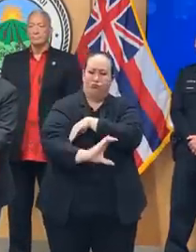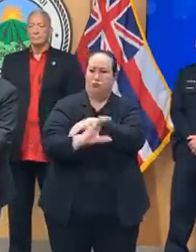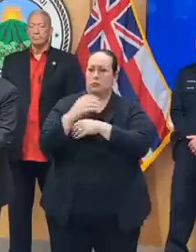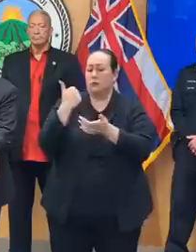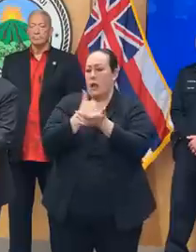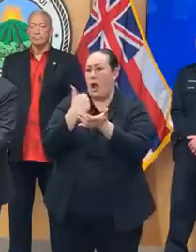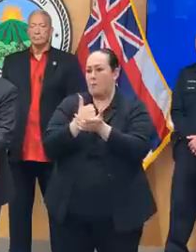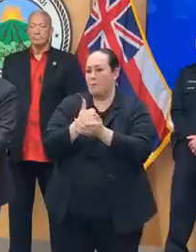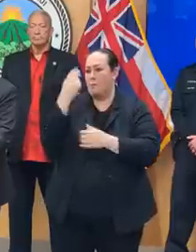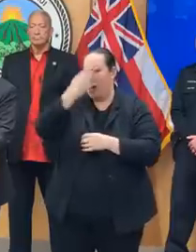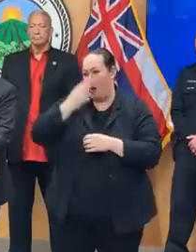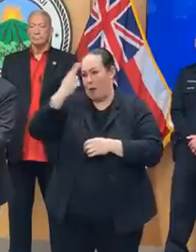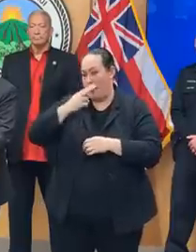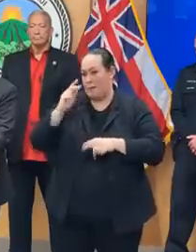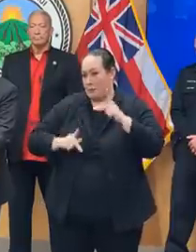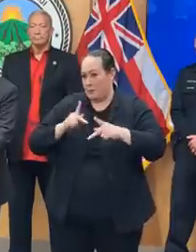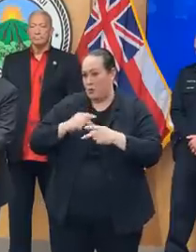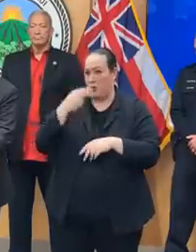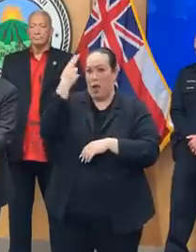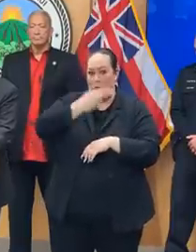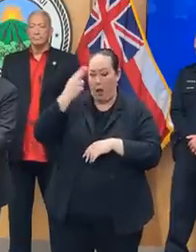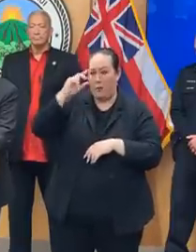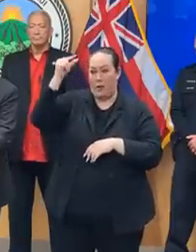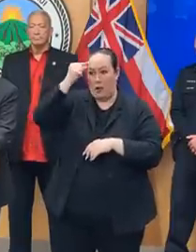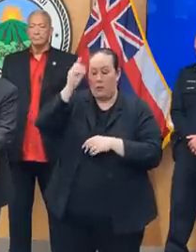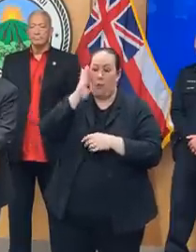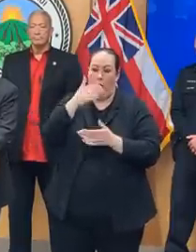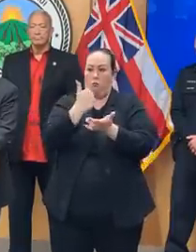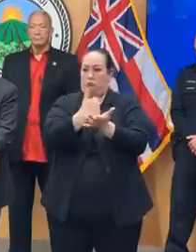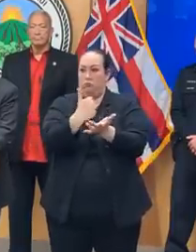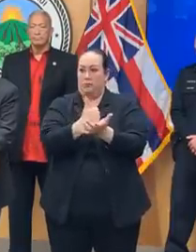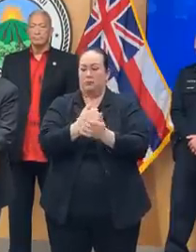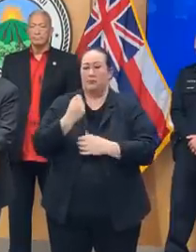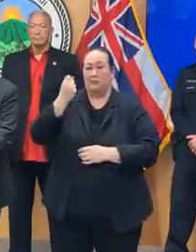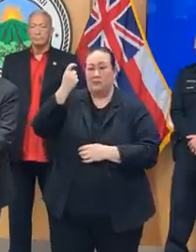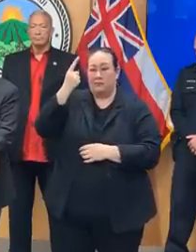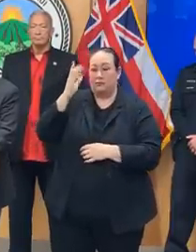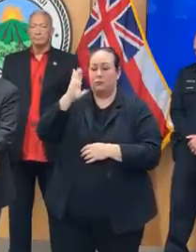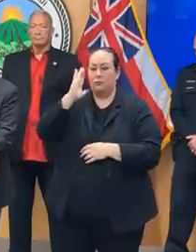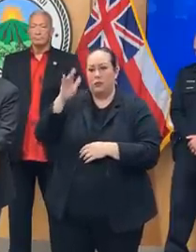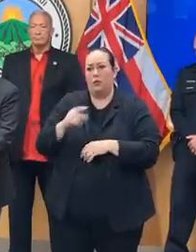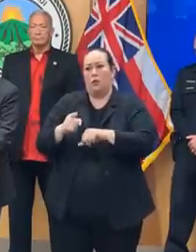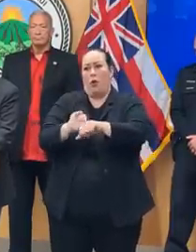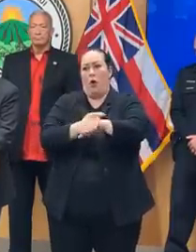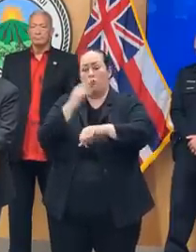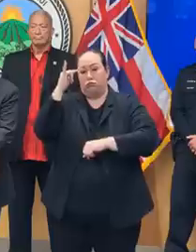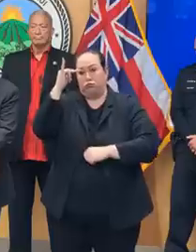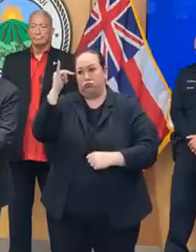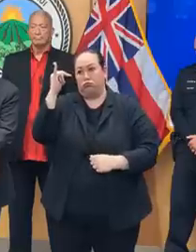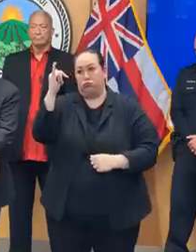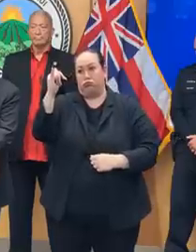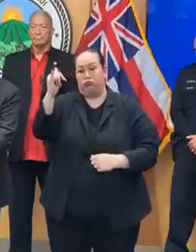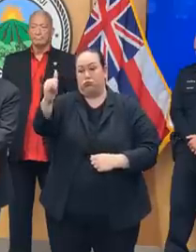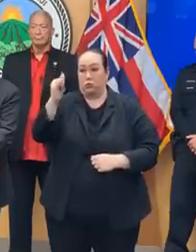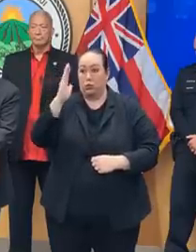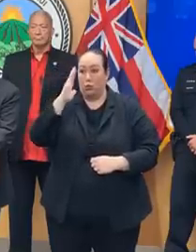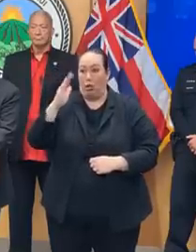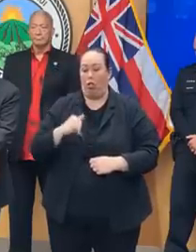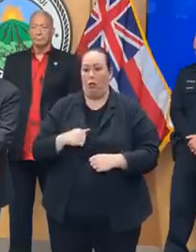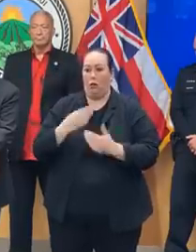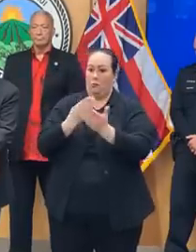thing. I can tell you it's going to be a long and costly recovery, but much of that work will be